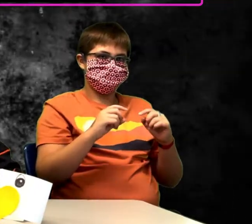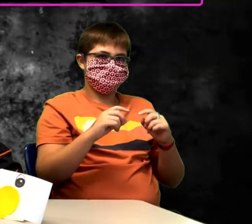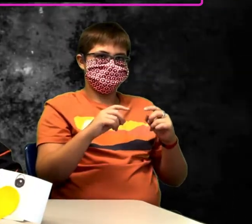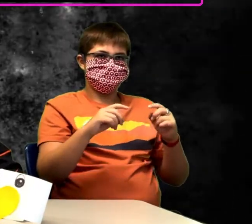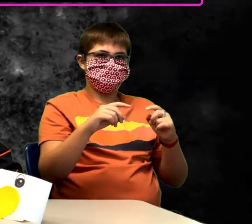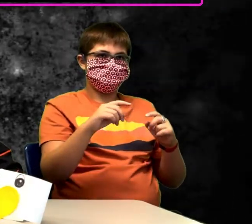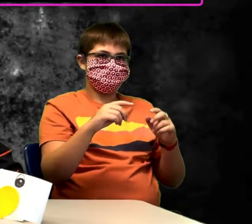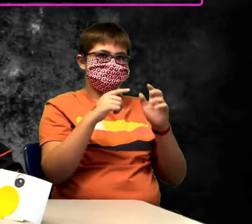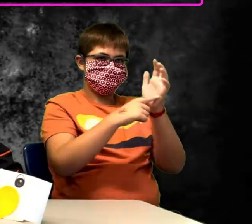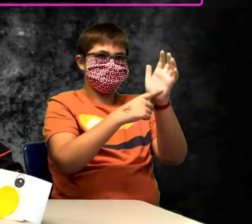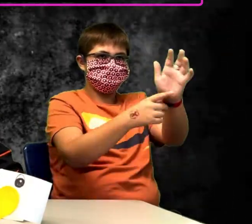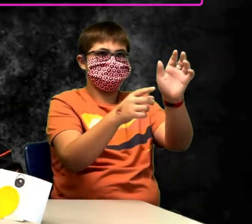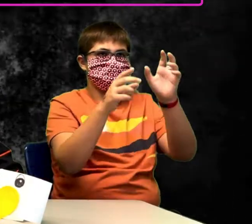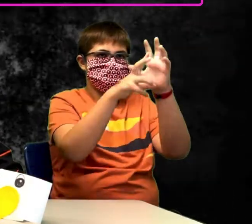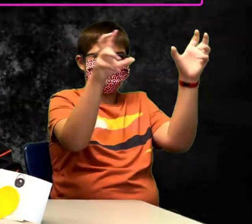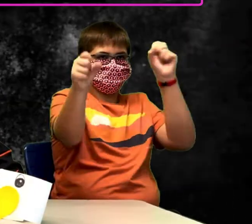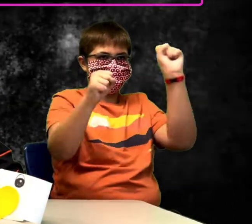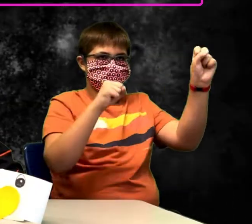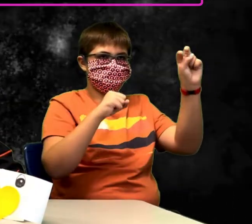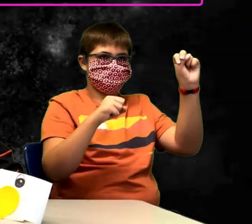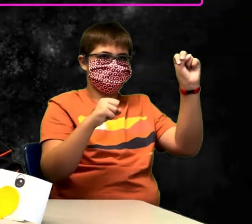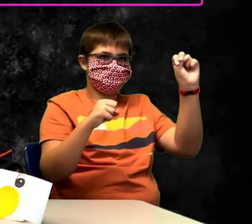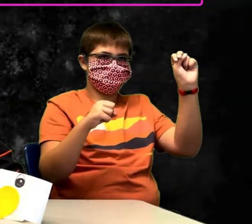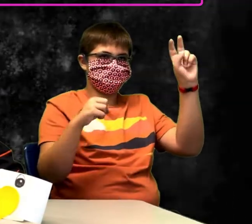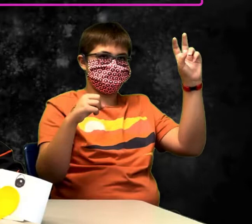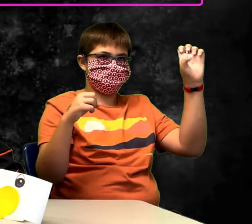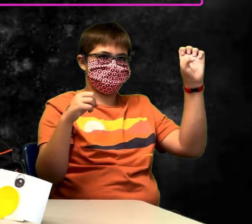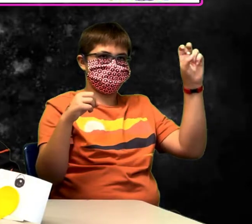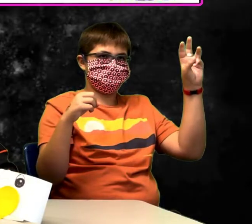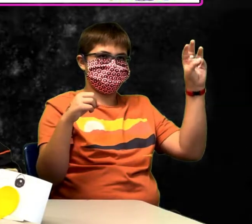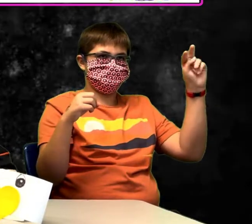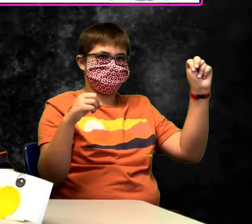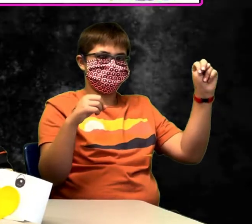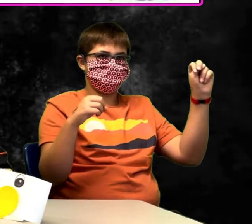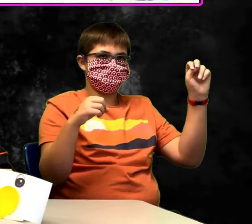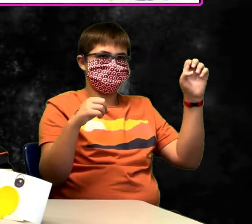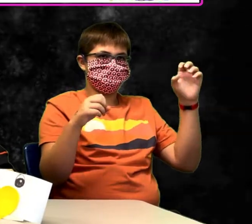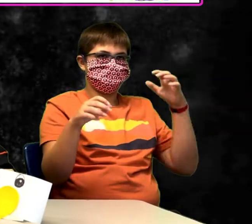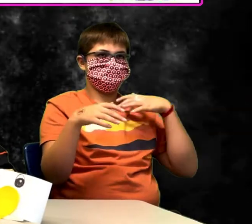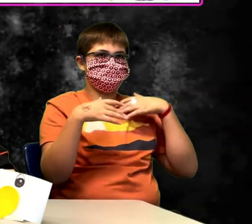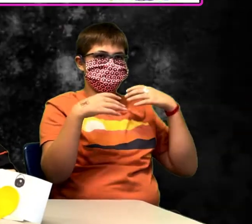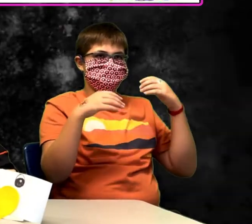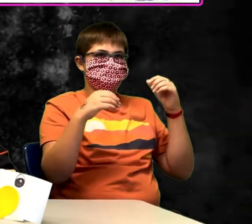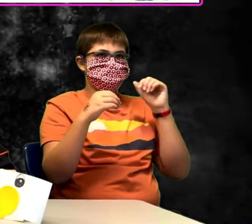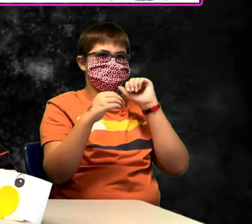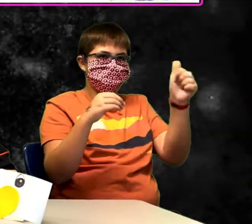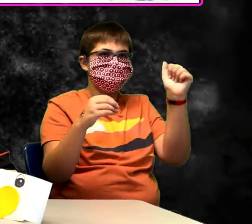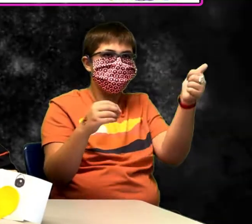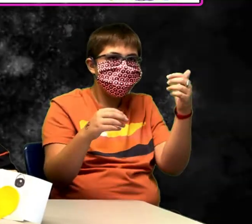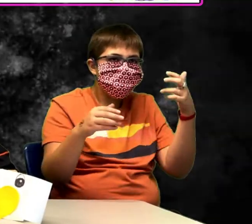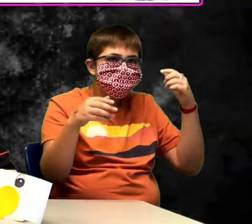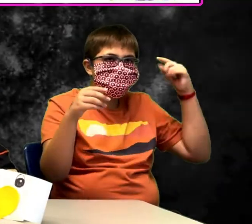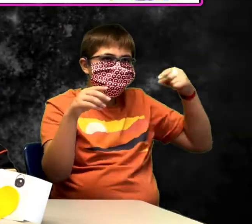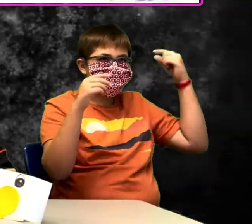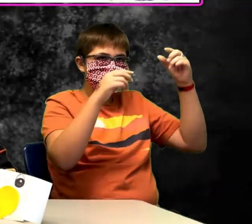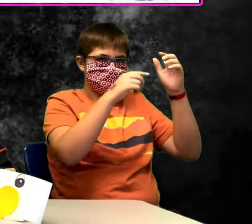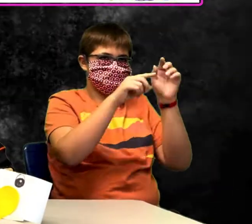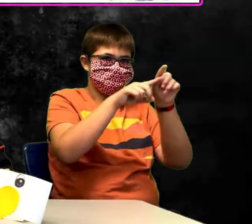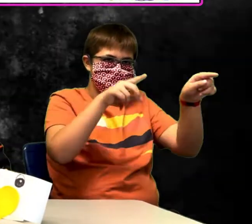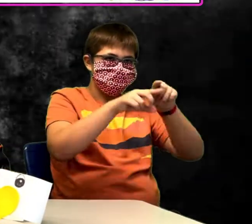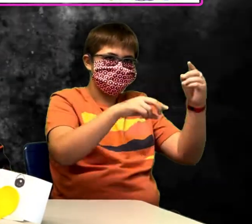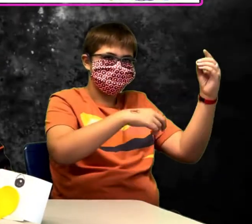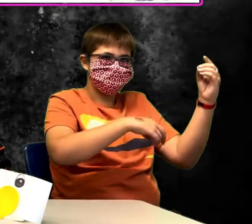Show us your neon today. But remember, tomorrow is Crazy Sock Day.